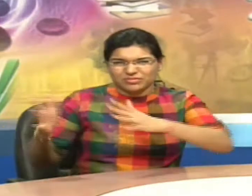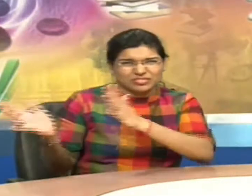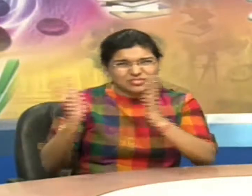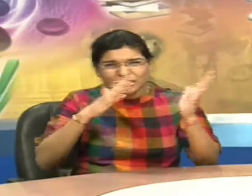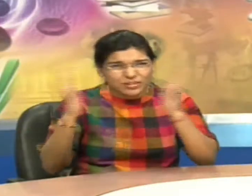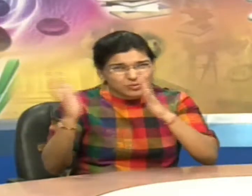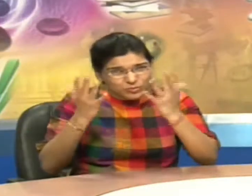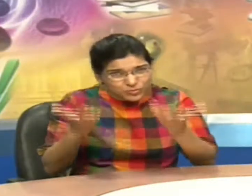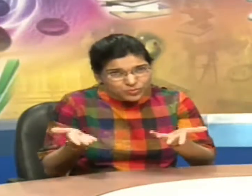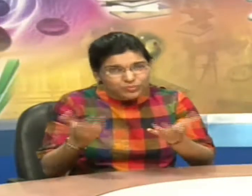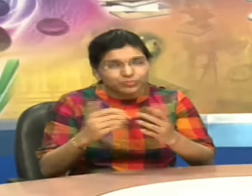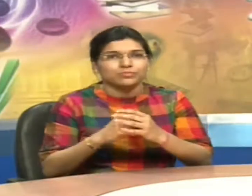water pollution,